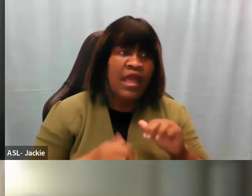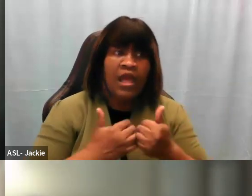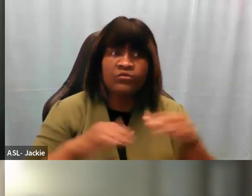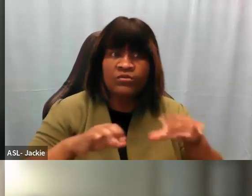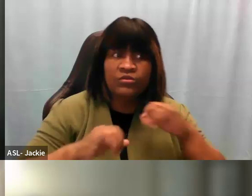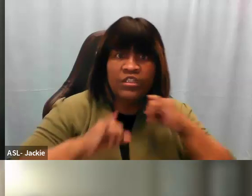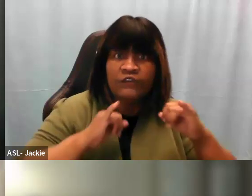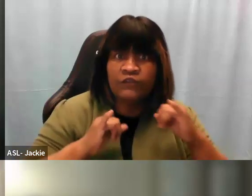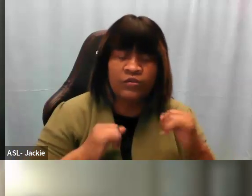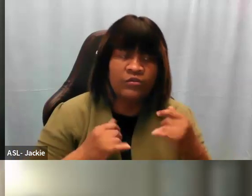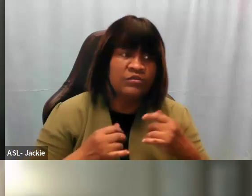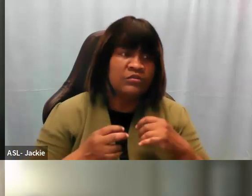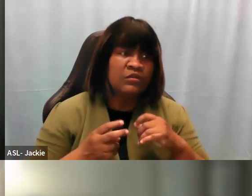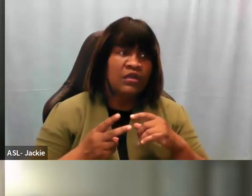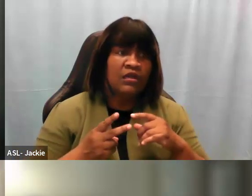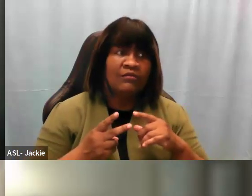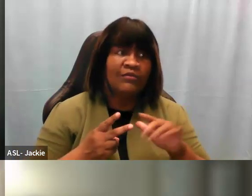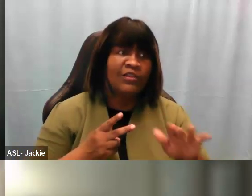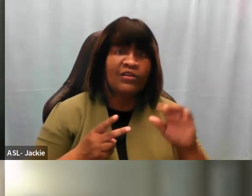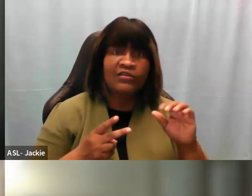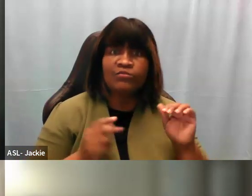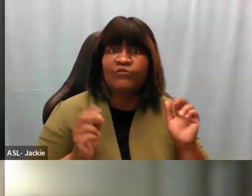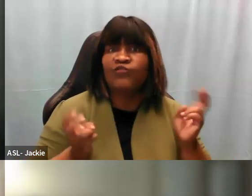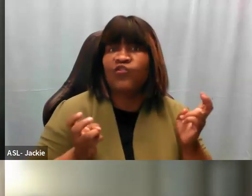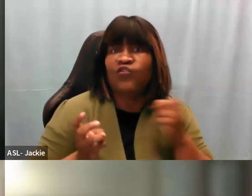their potential caregiver.